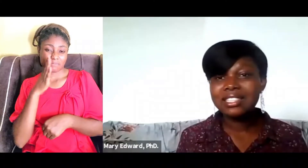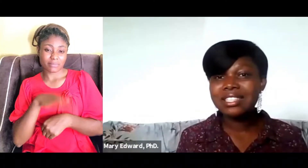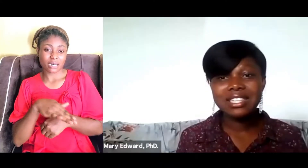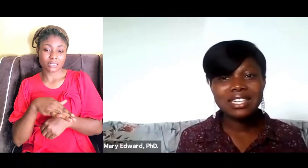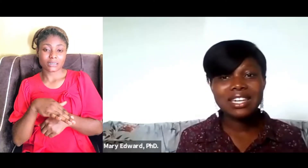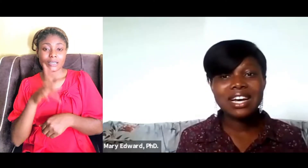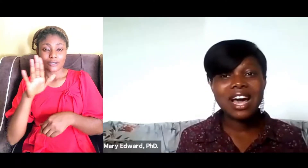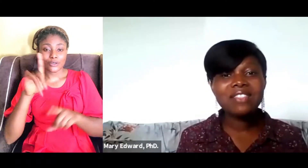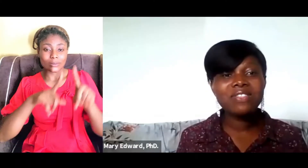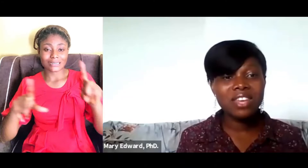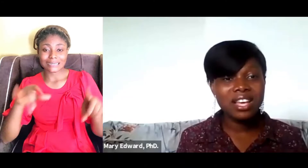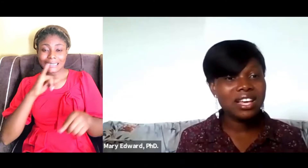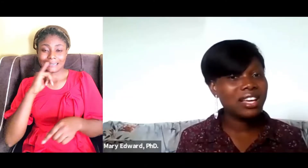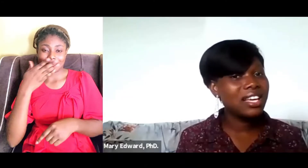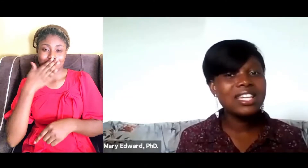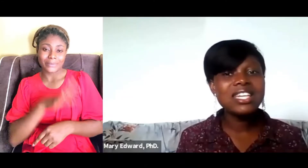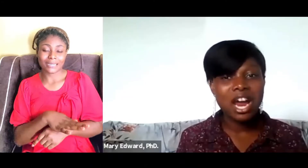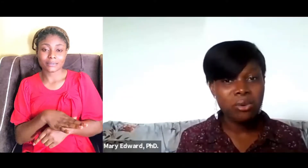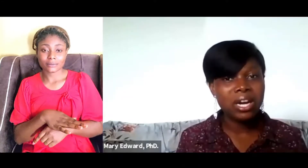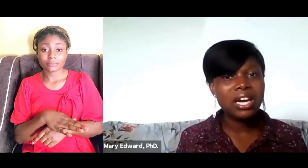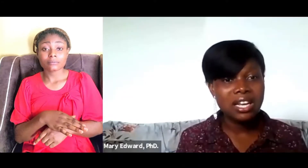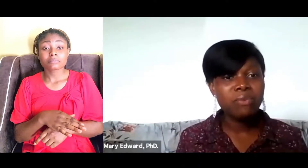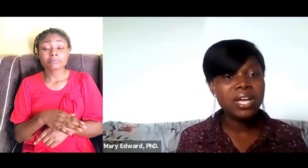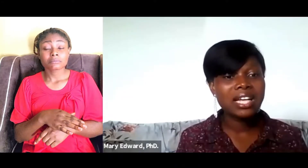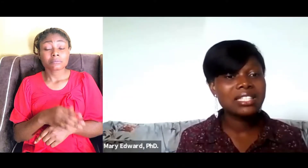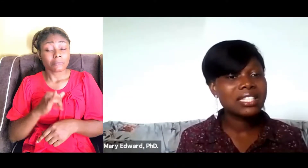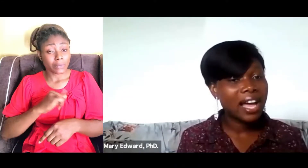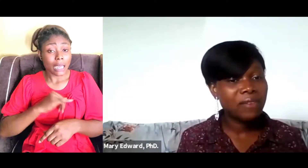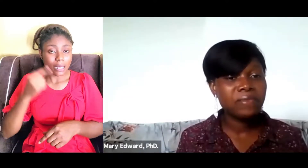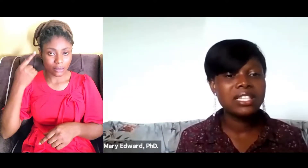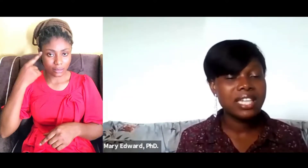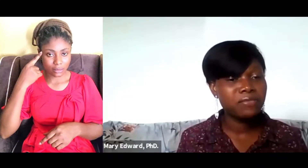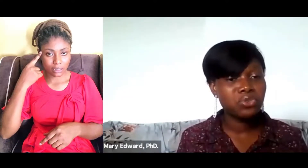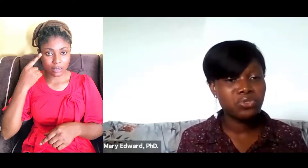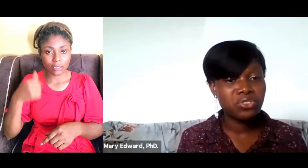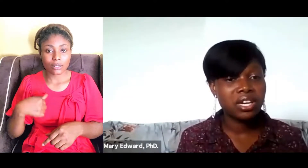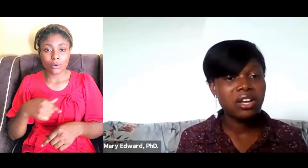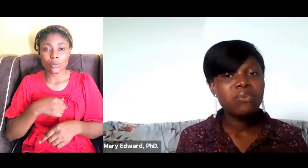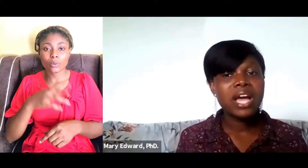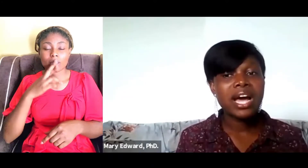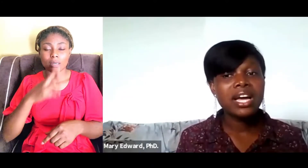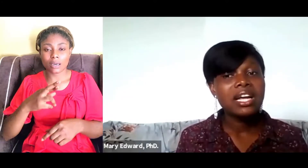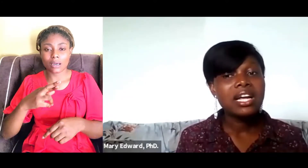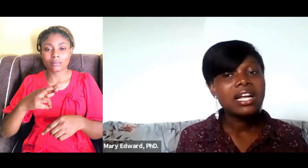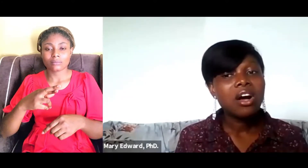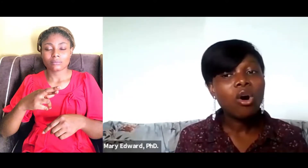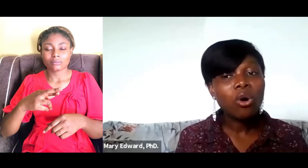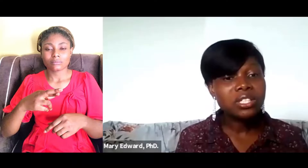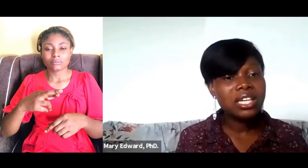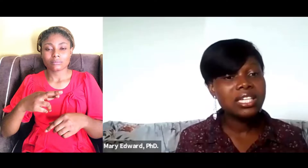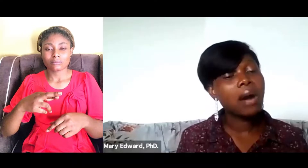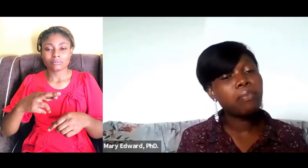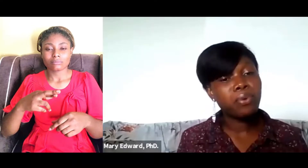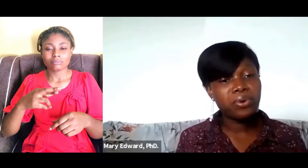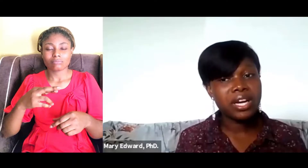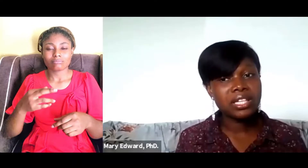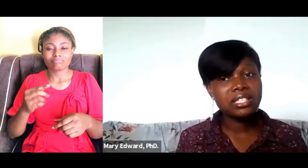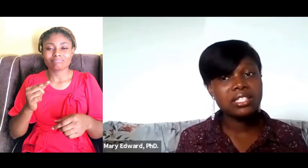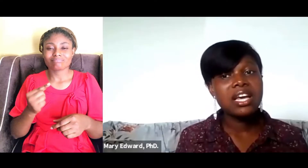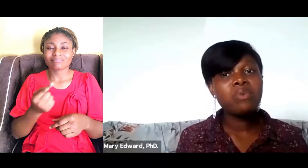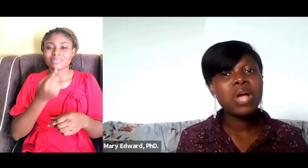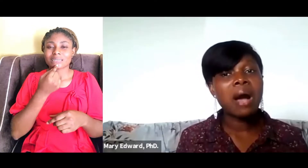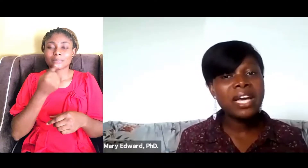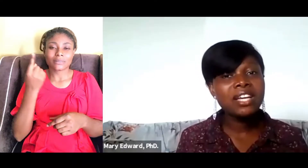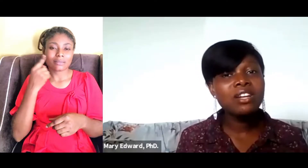And I think indirectly, we are stifling deaf children. We are halting their